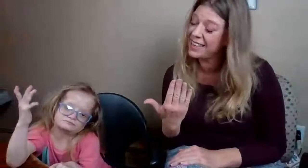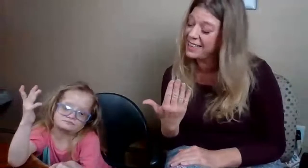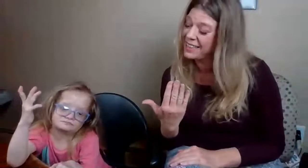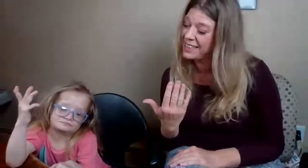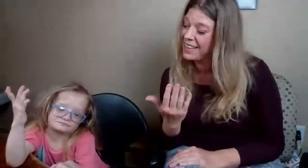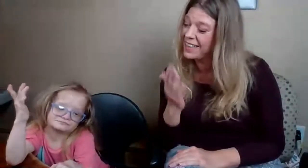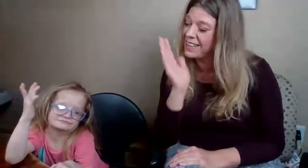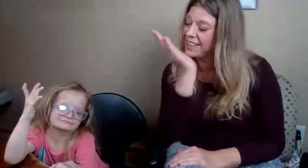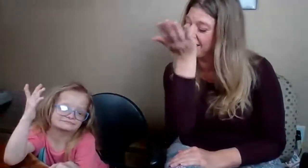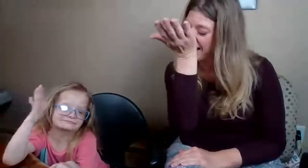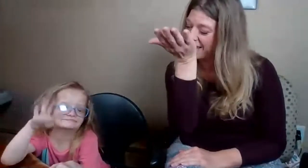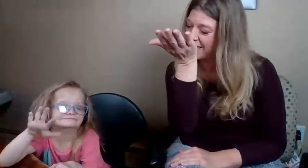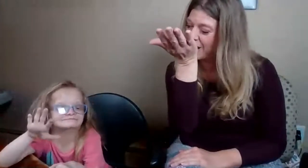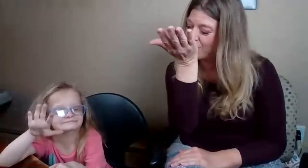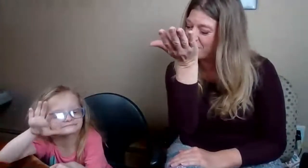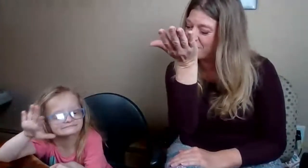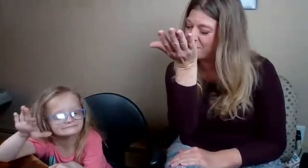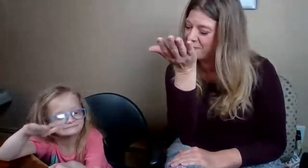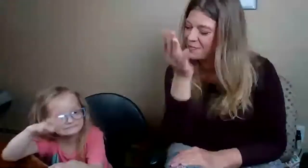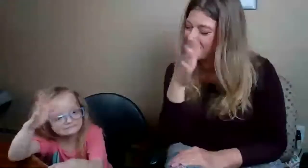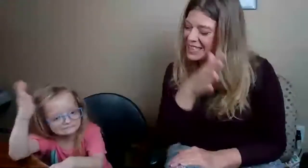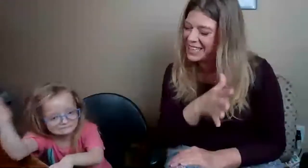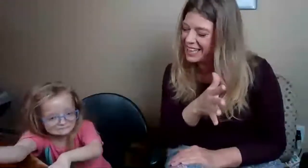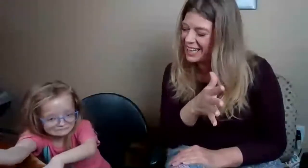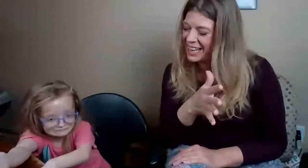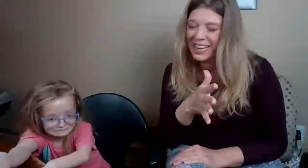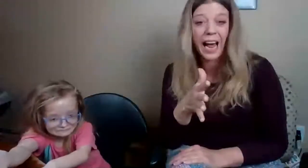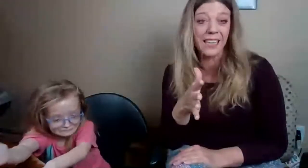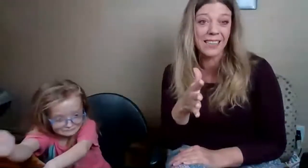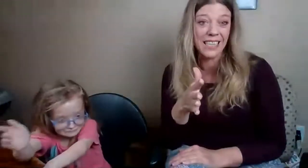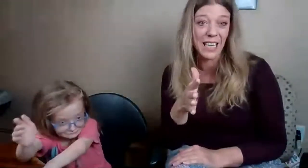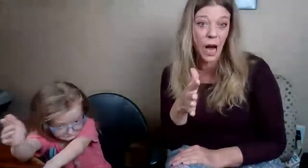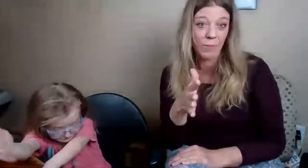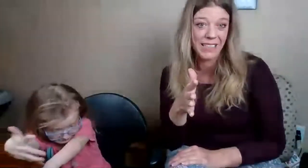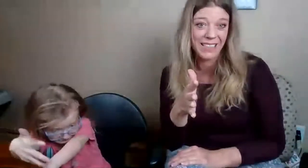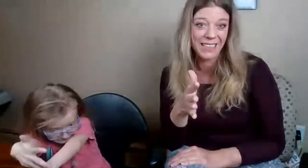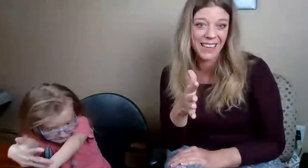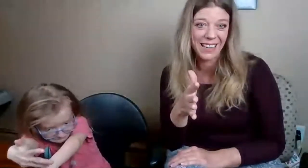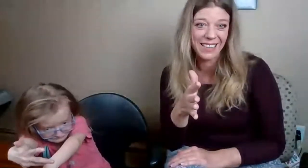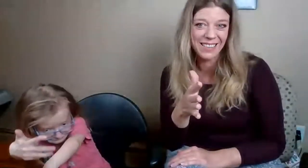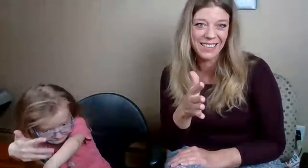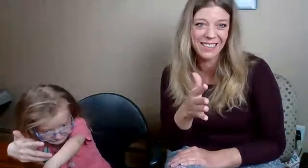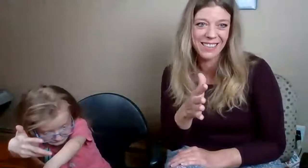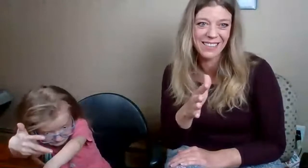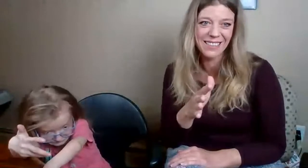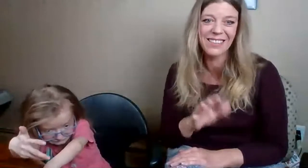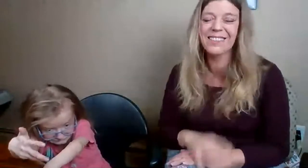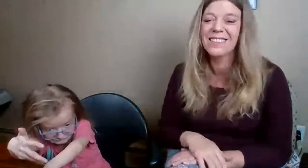in, that's up, that's to the opposite side,